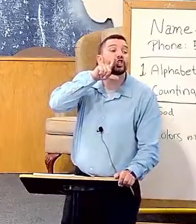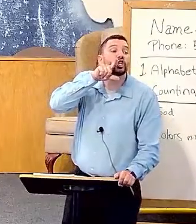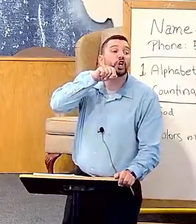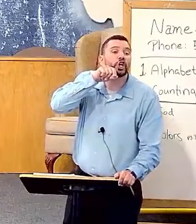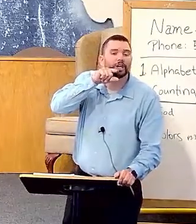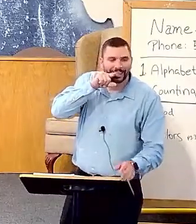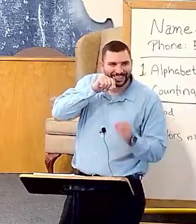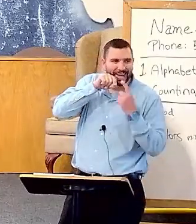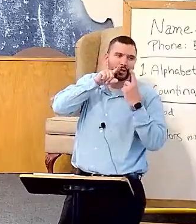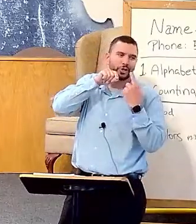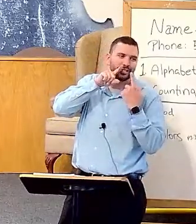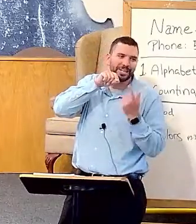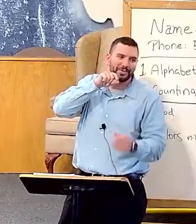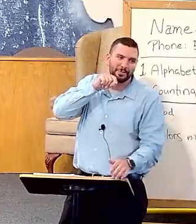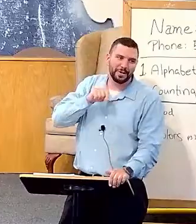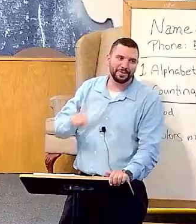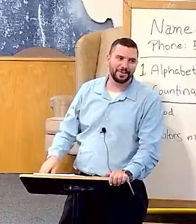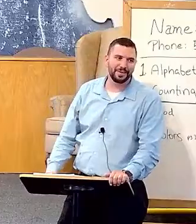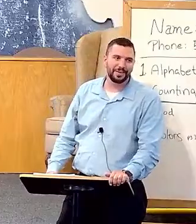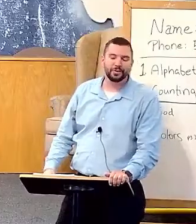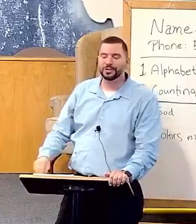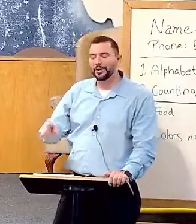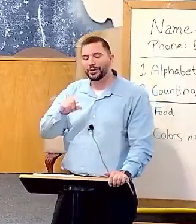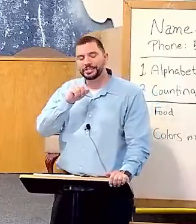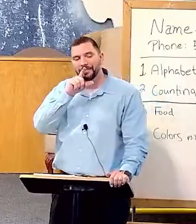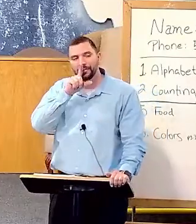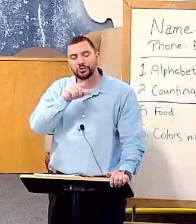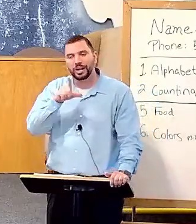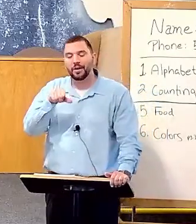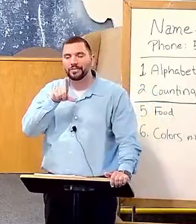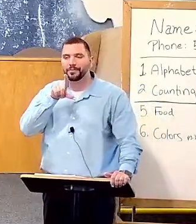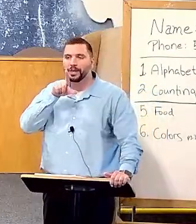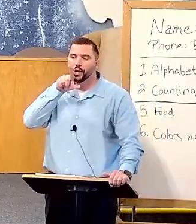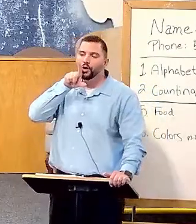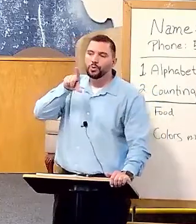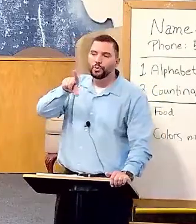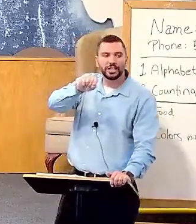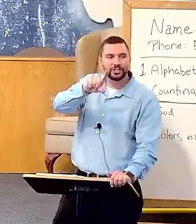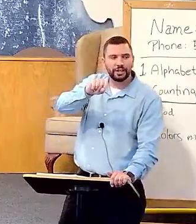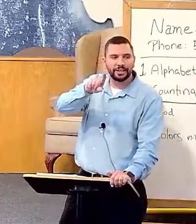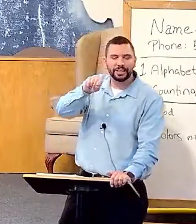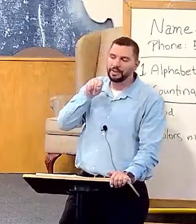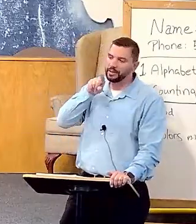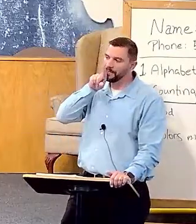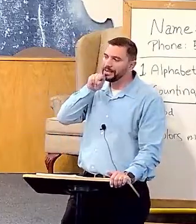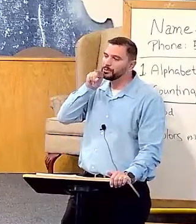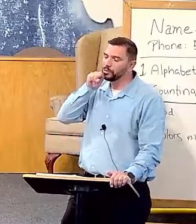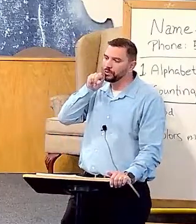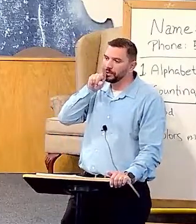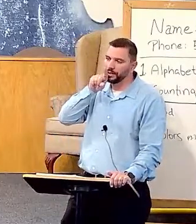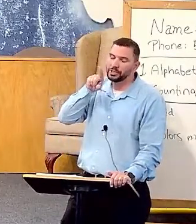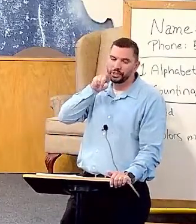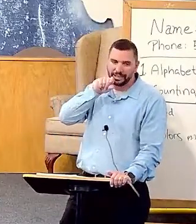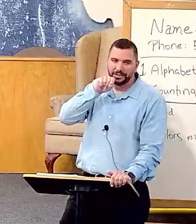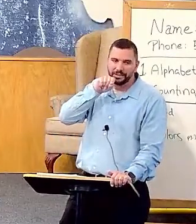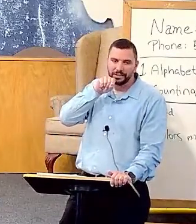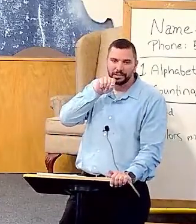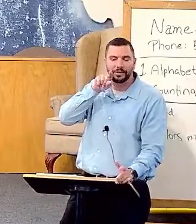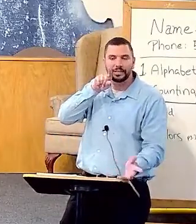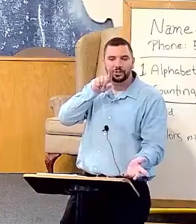Rooster. I don't know. You say it with your mouth. I don't know the sign for rooster. However, with just your index finger, that's rooster, or that's chicken, and that's also